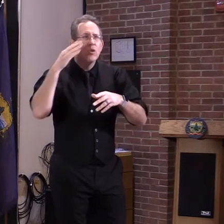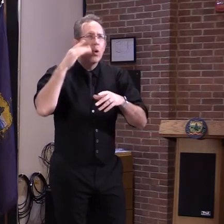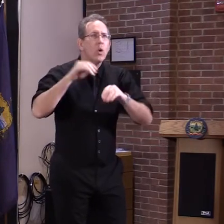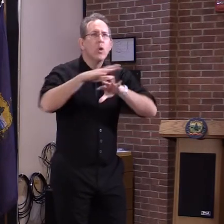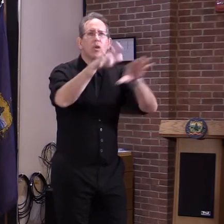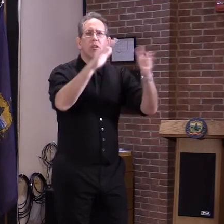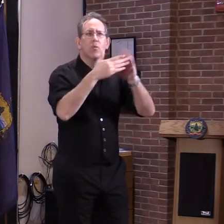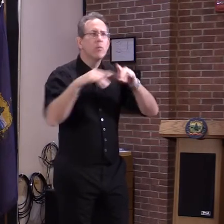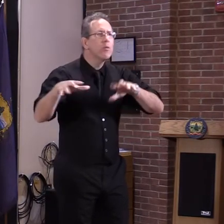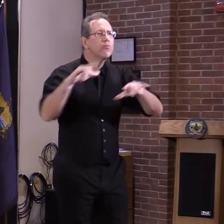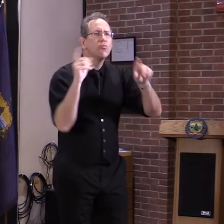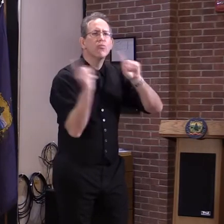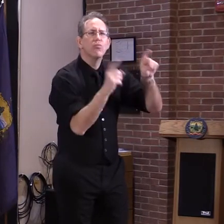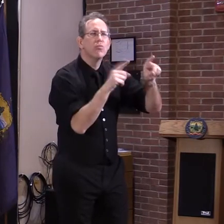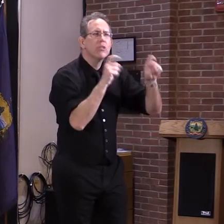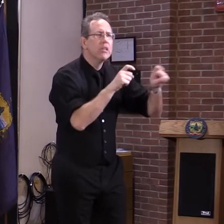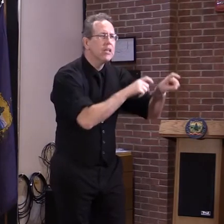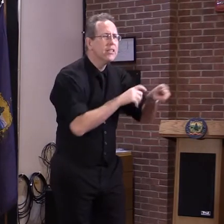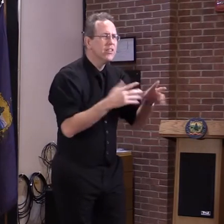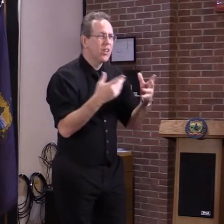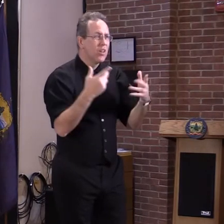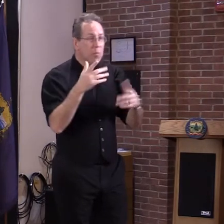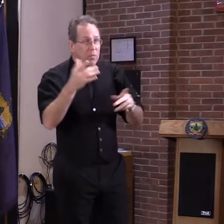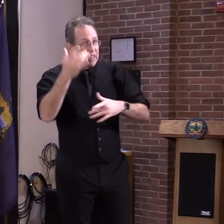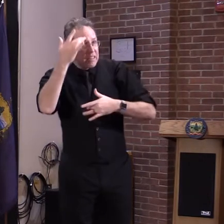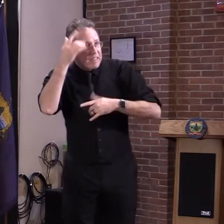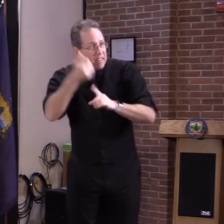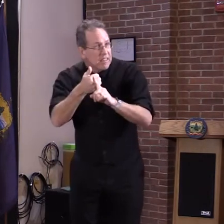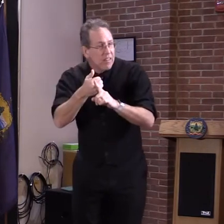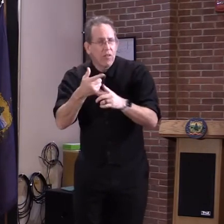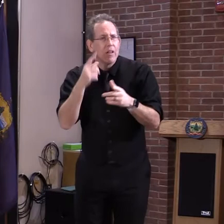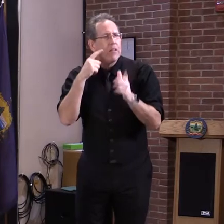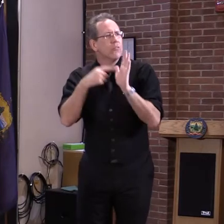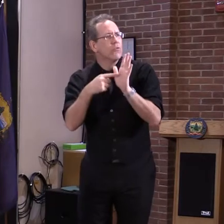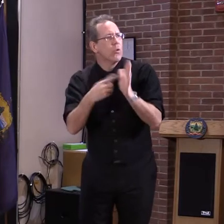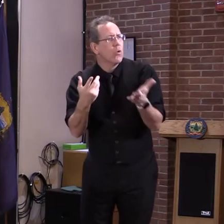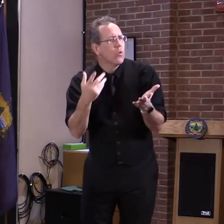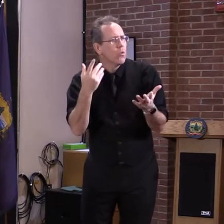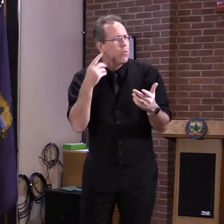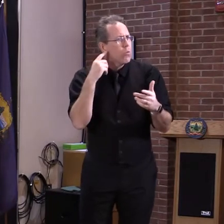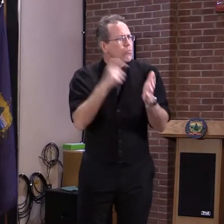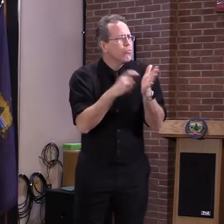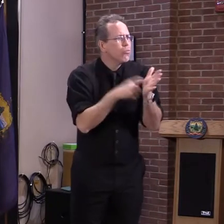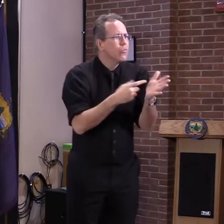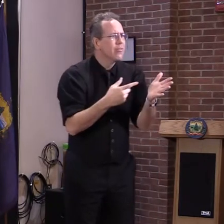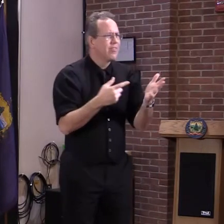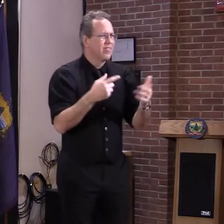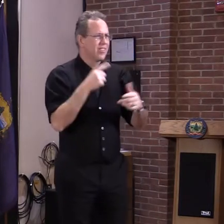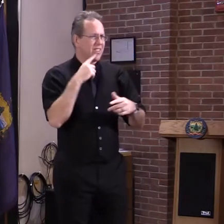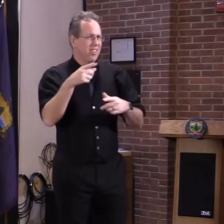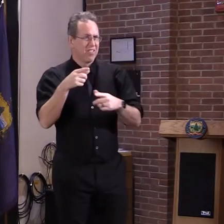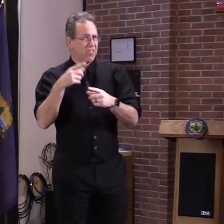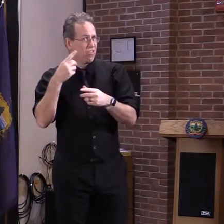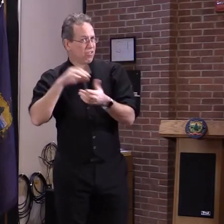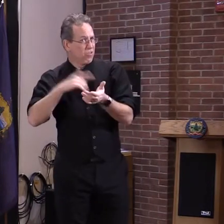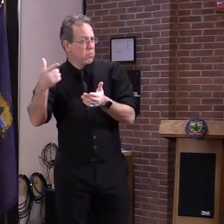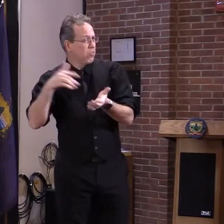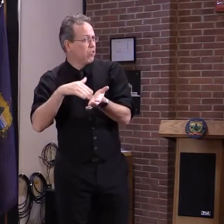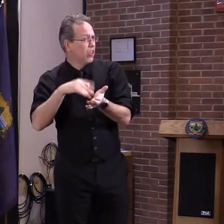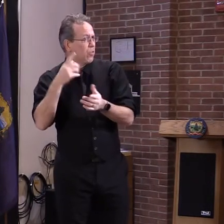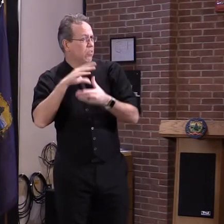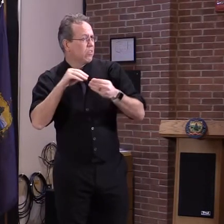to when they feel ill. Yeah, we're not, I'll let Dr. Levine speak to that, but we're not recommending